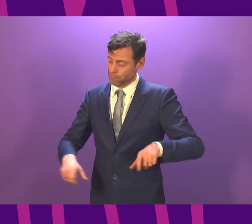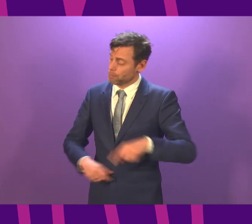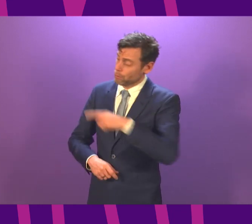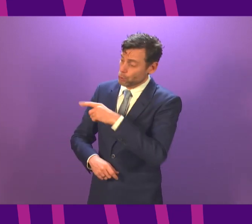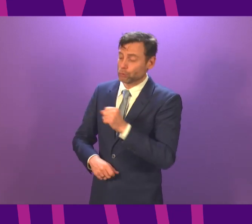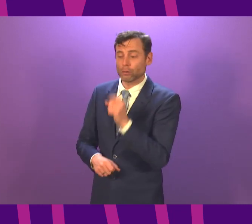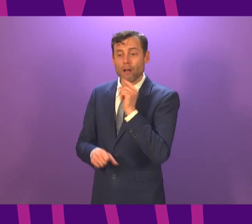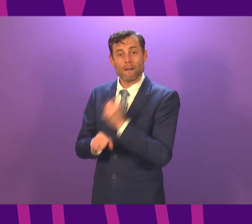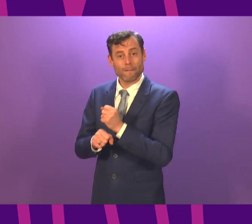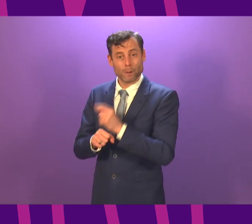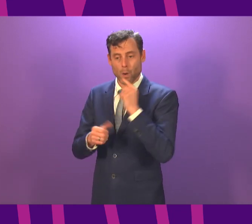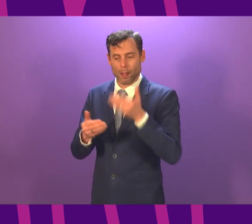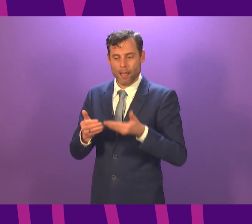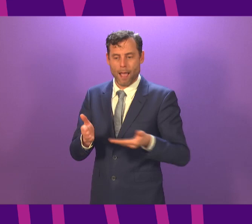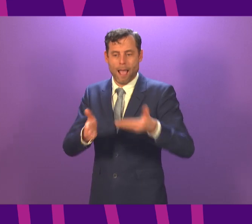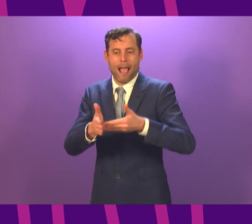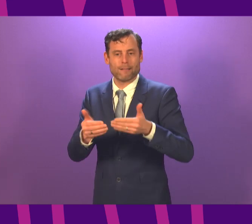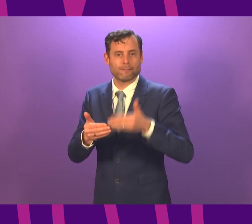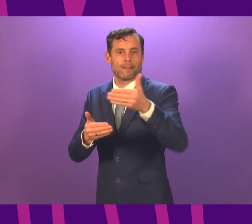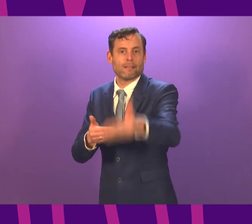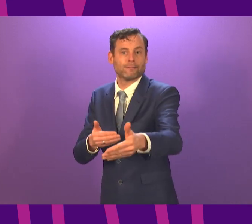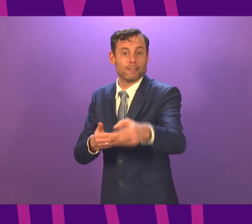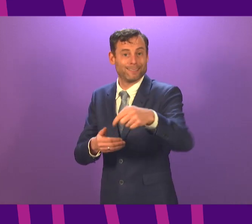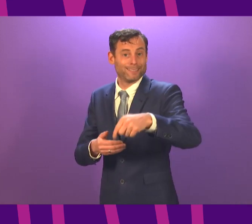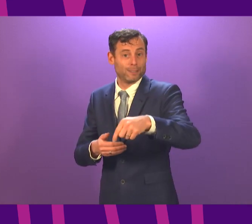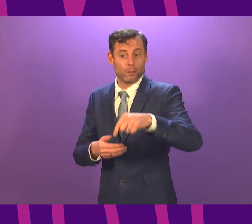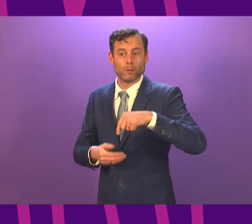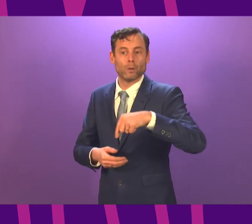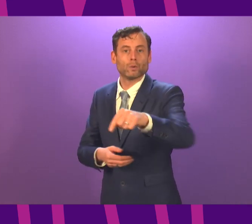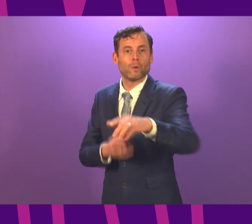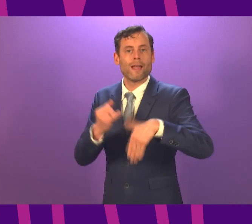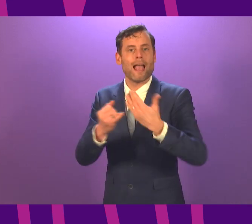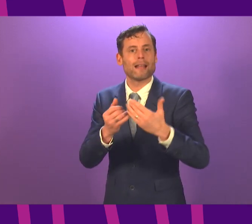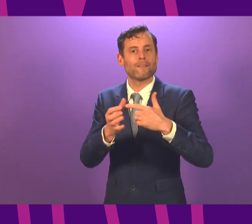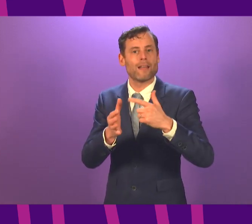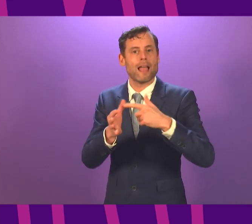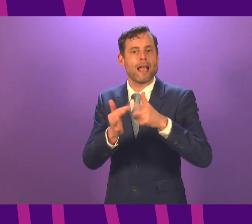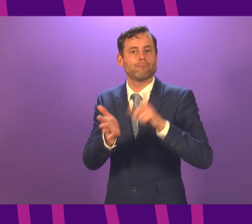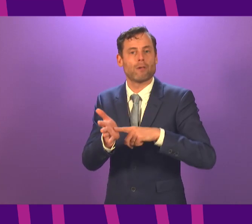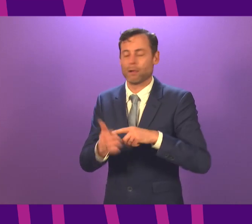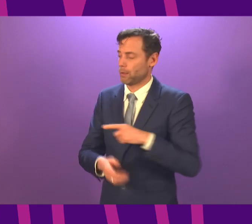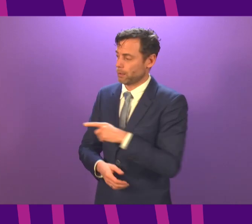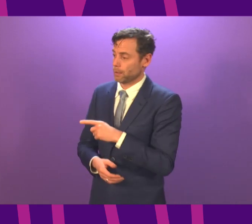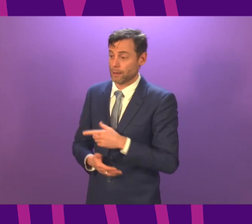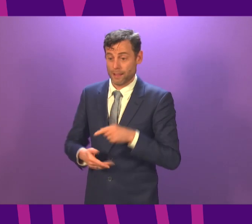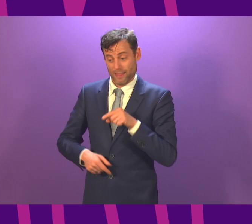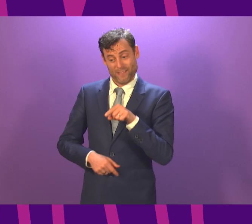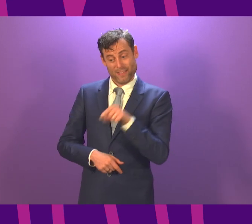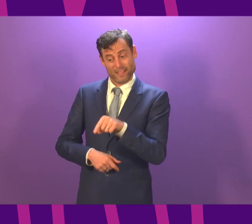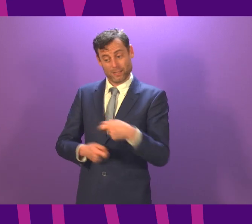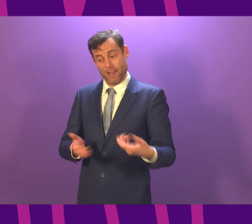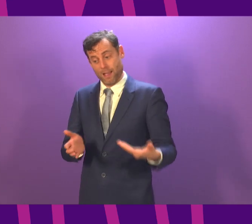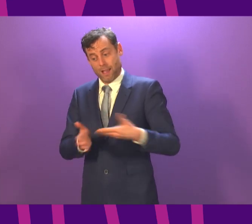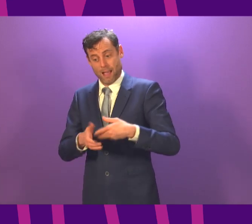evictions ban until the end of the furlough scheme in April? First Minister. I know that is under consideration right now. I don't want to pre-empt the